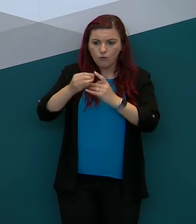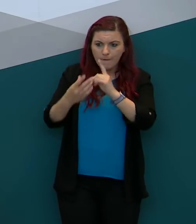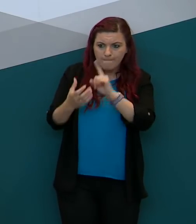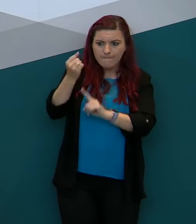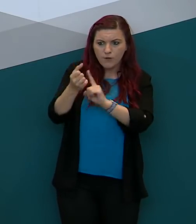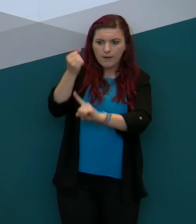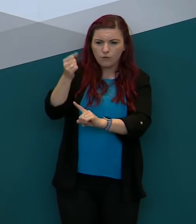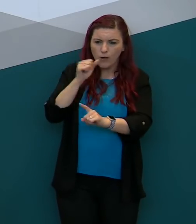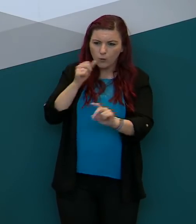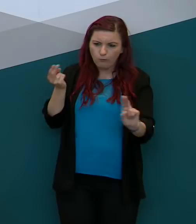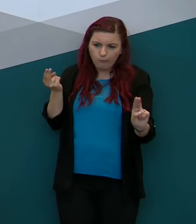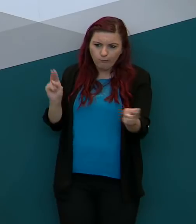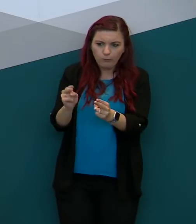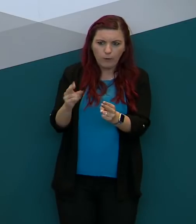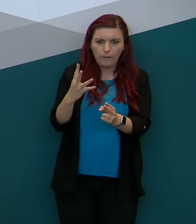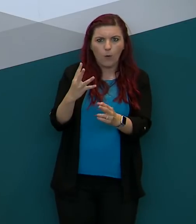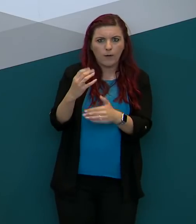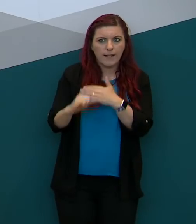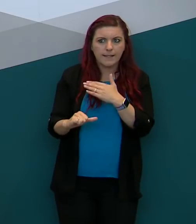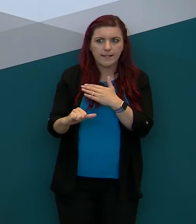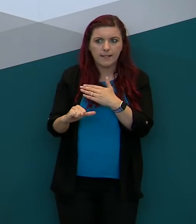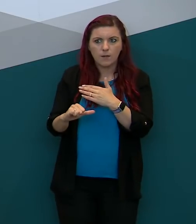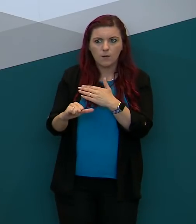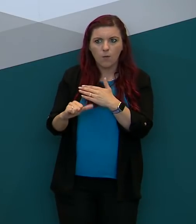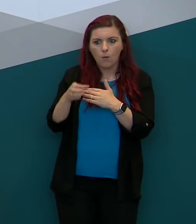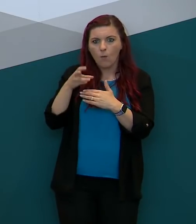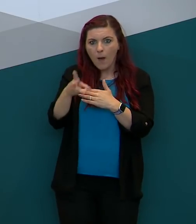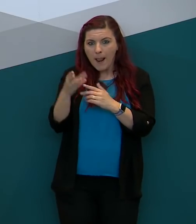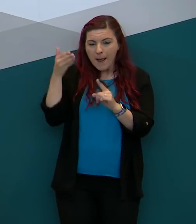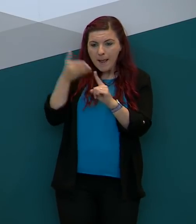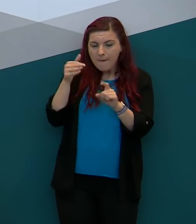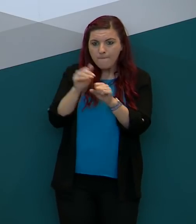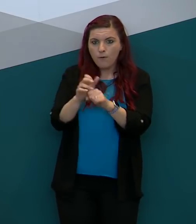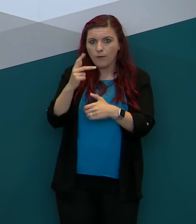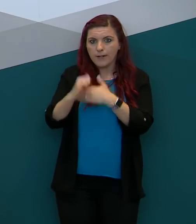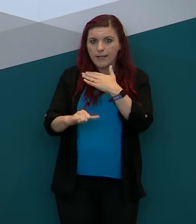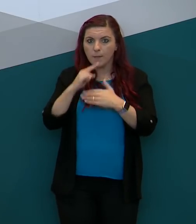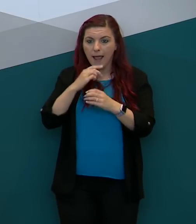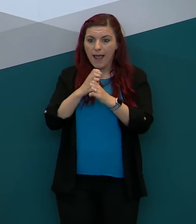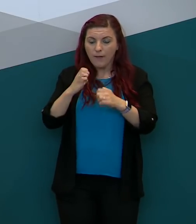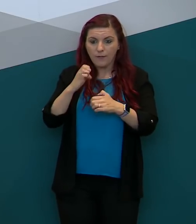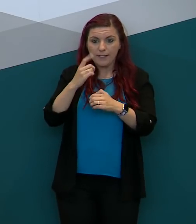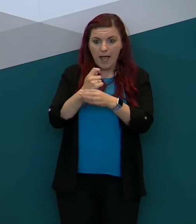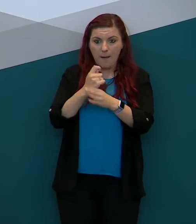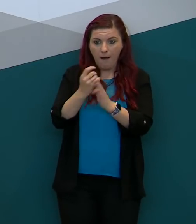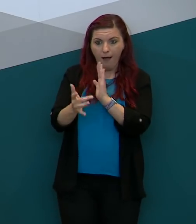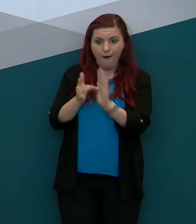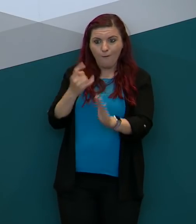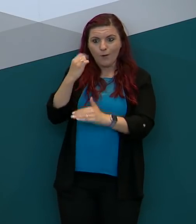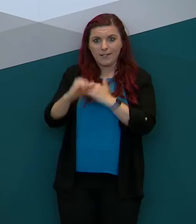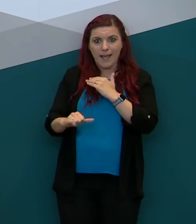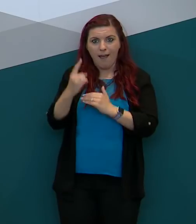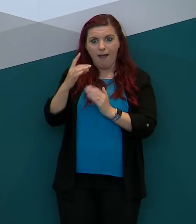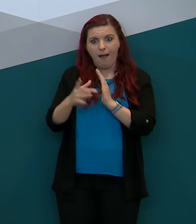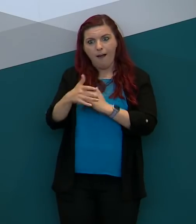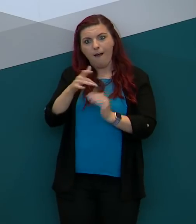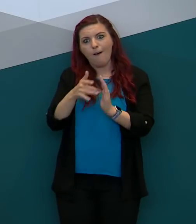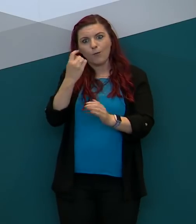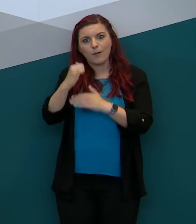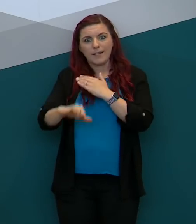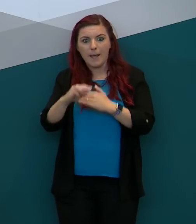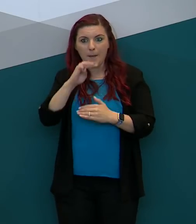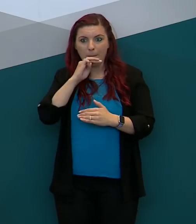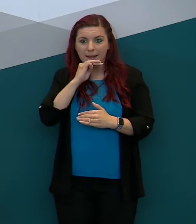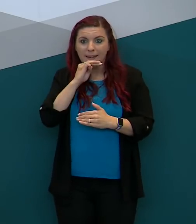down to 4, and it's approaching that now, and the median time down to 3. Every day we take off that, it means there's less possibility of somebody